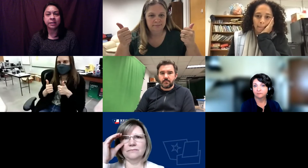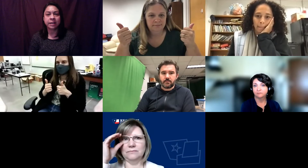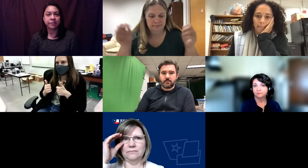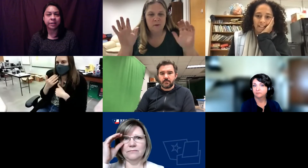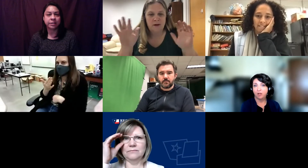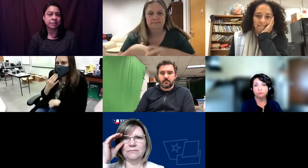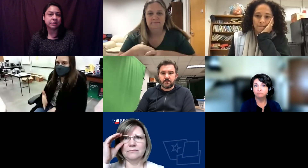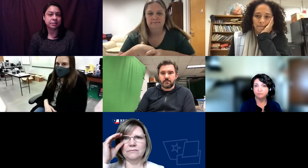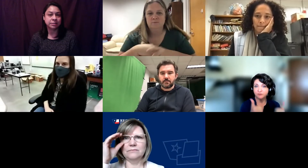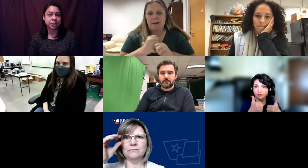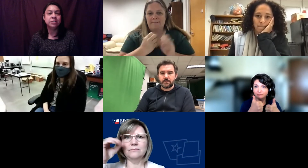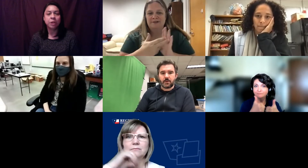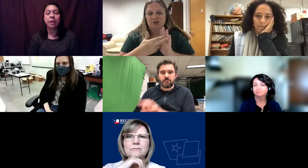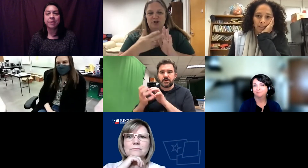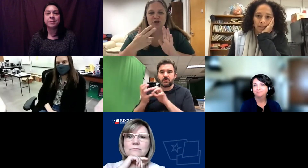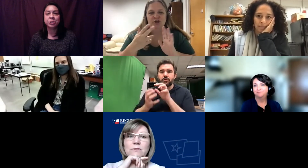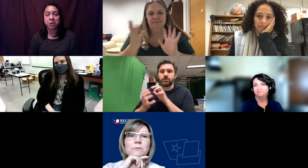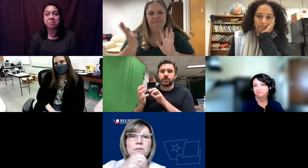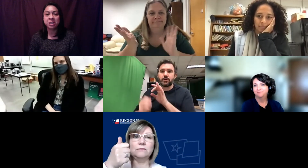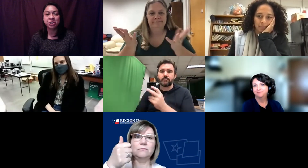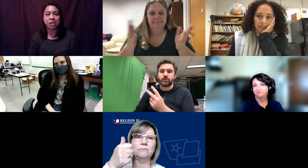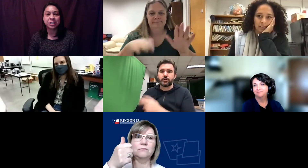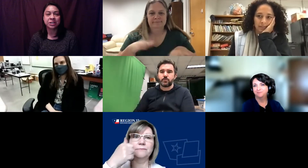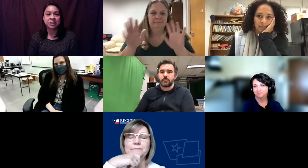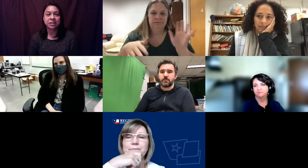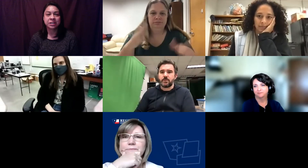flat affect? Good. Okay. Just wanted to make sure.